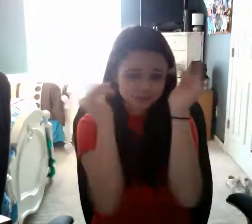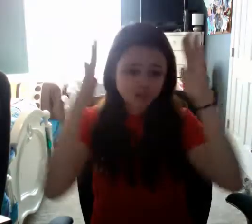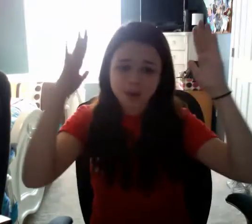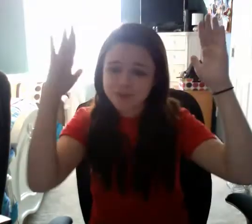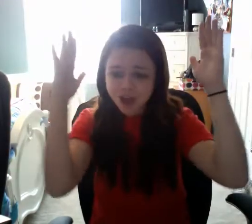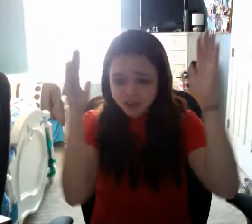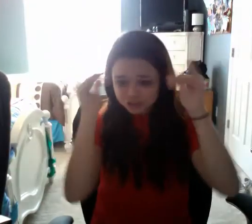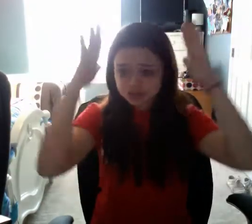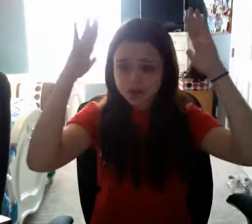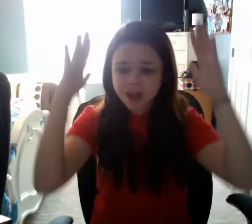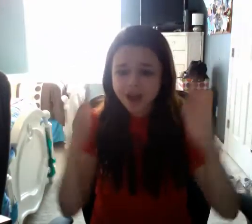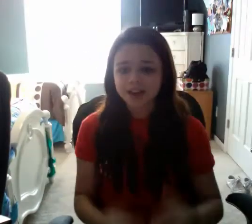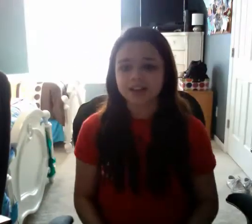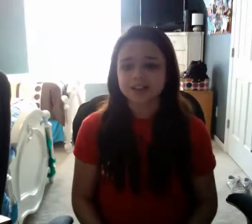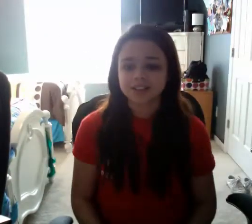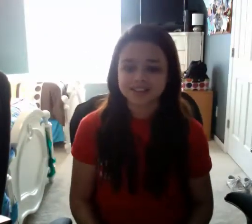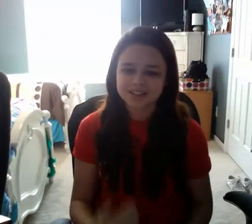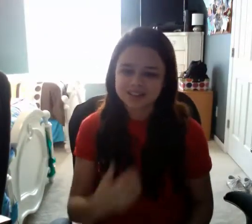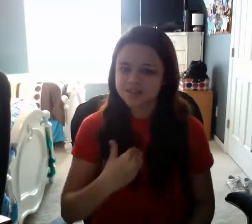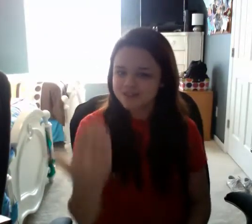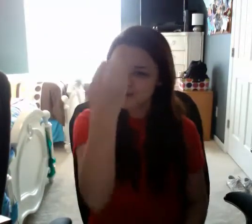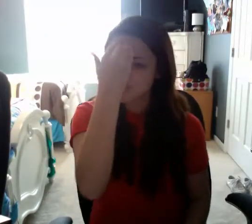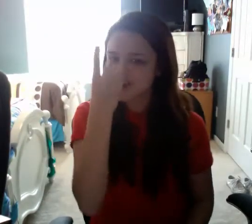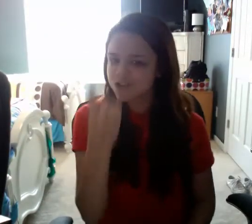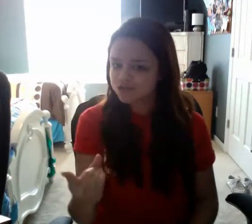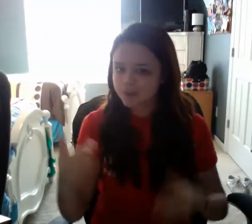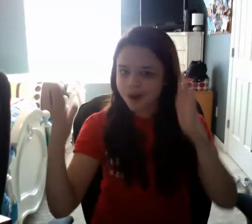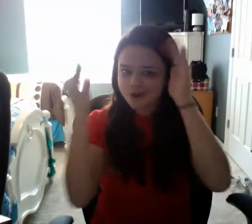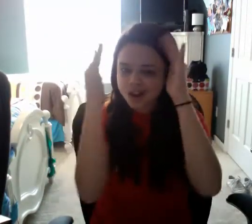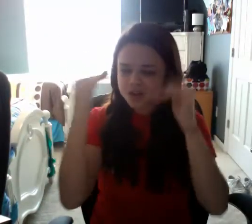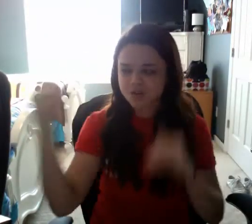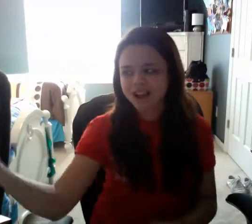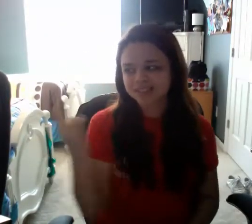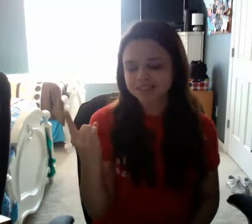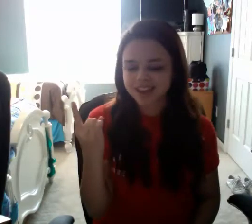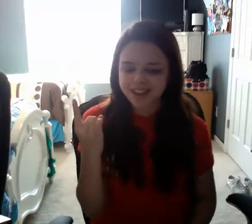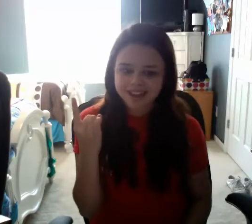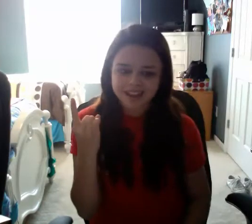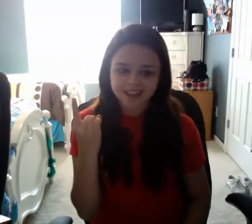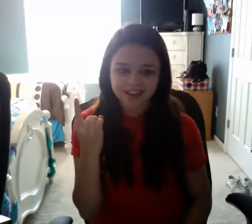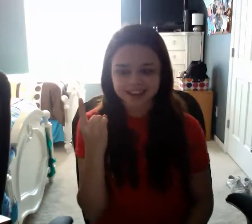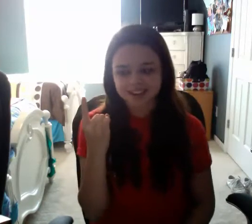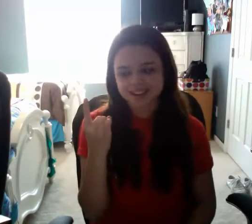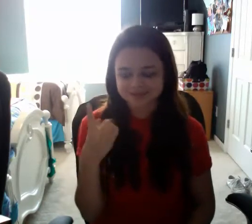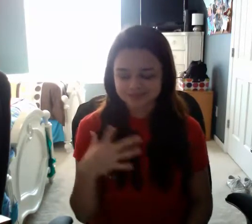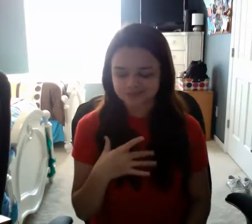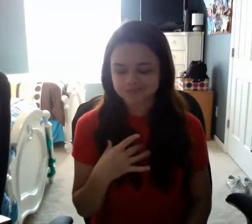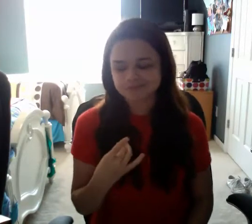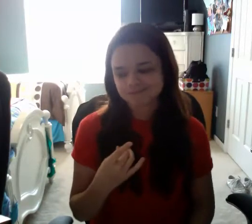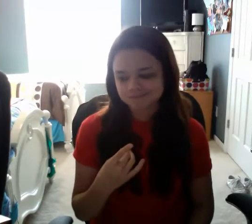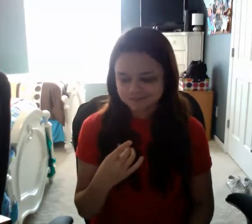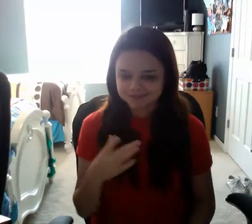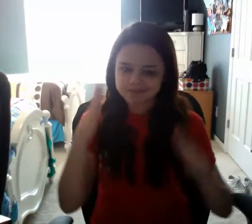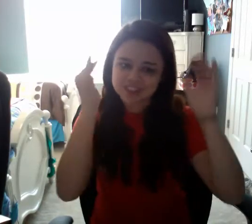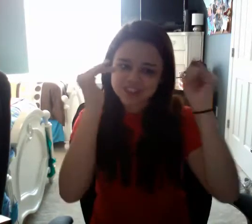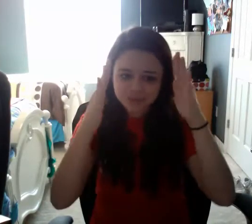trouble, trouble And I knew you were trouble when you walked in Trouble, trouble, trouble,